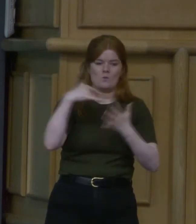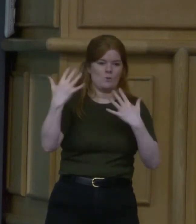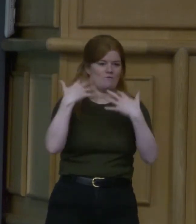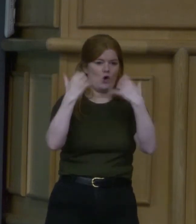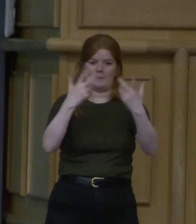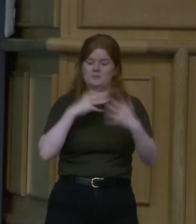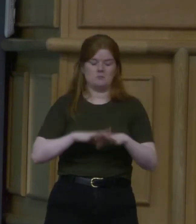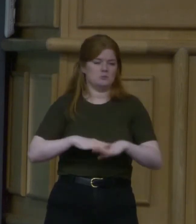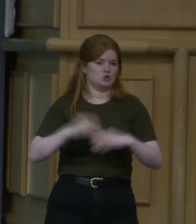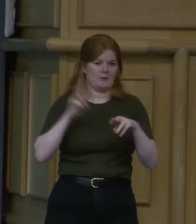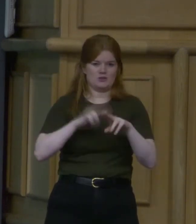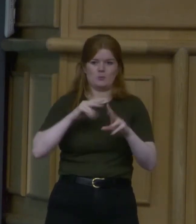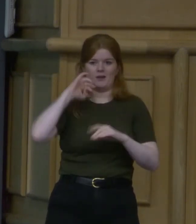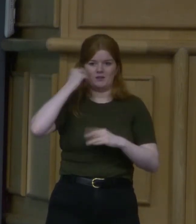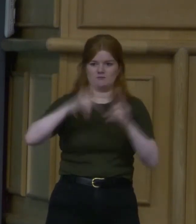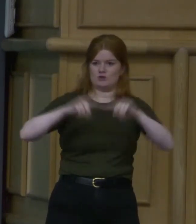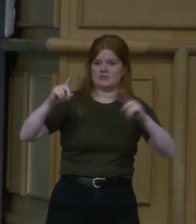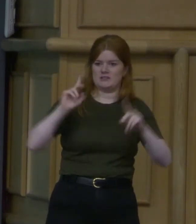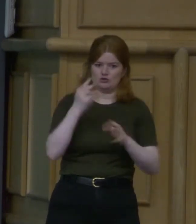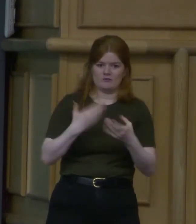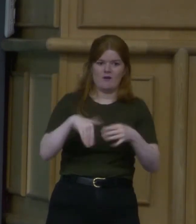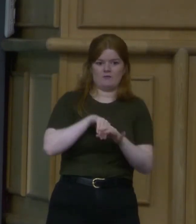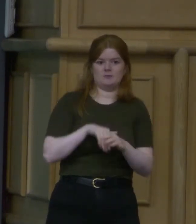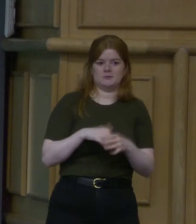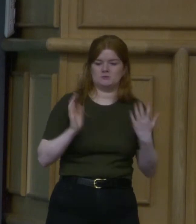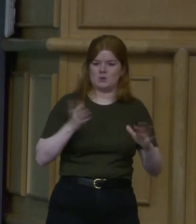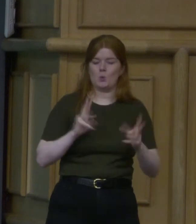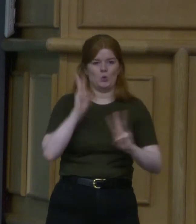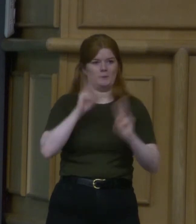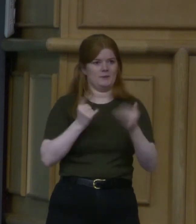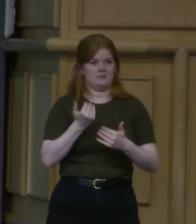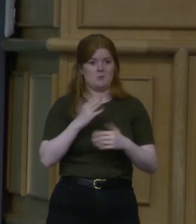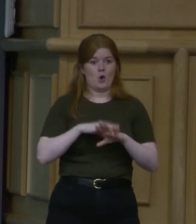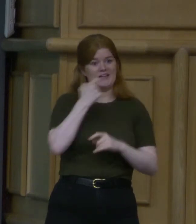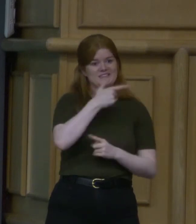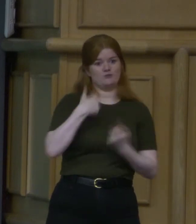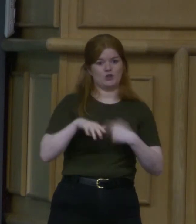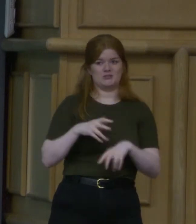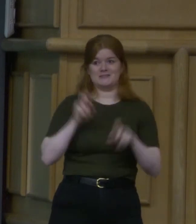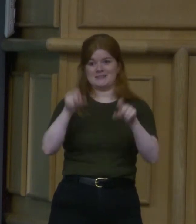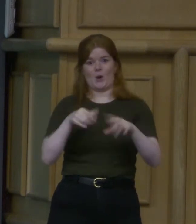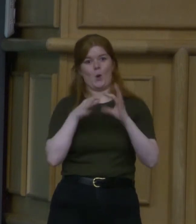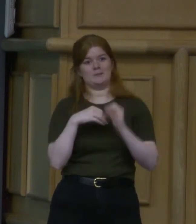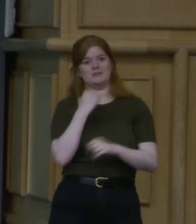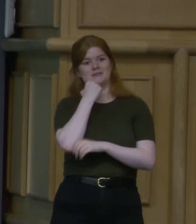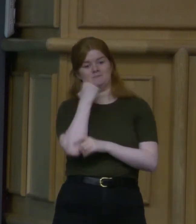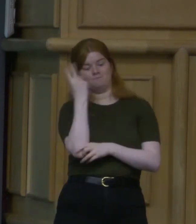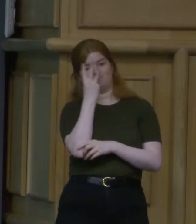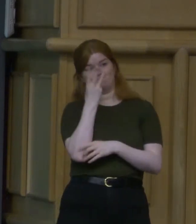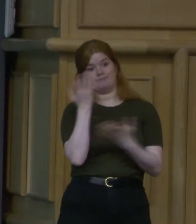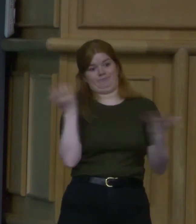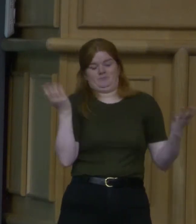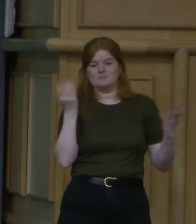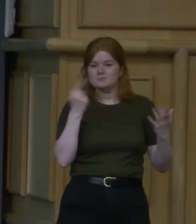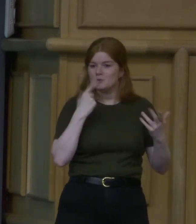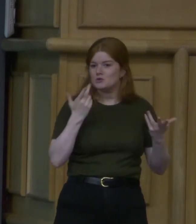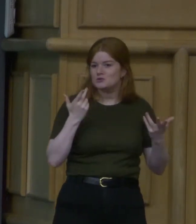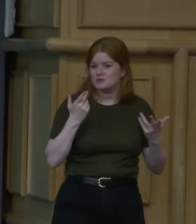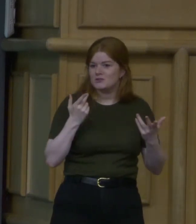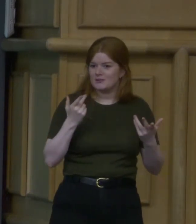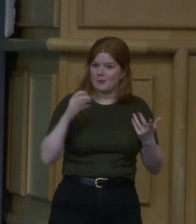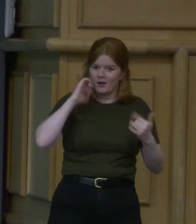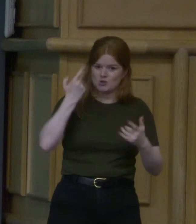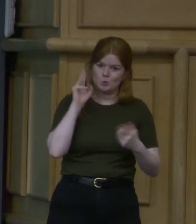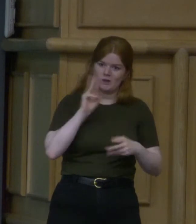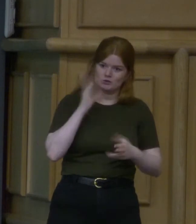is so much better because of your participation. It would have been so much easier to stay home and sit at the sidelines, and the fact